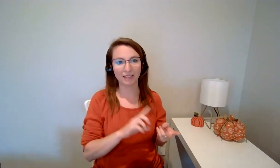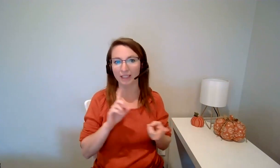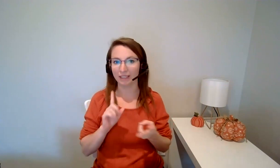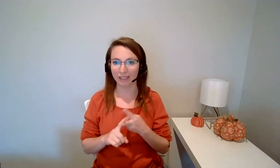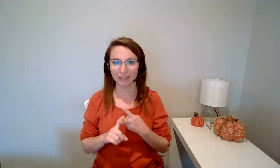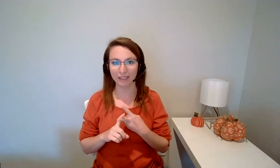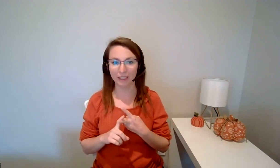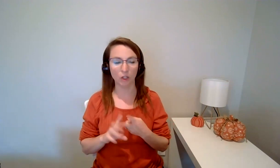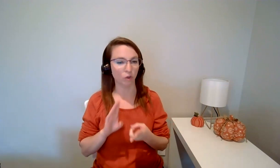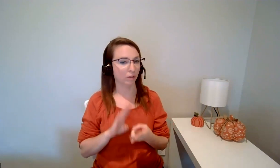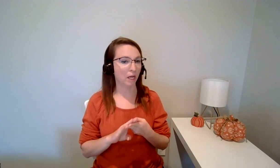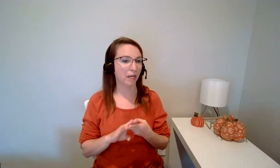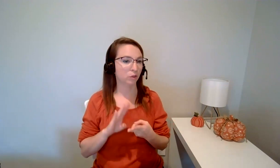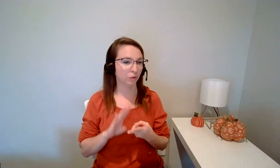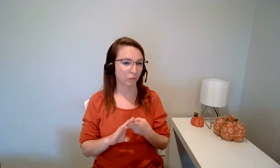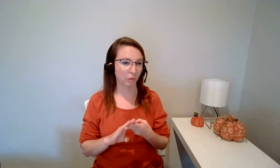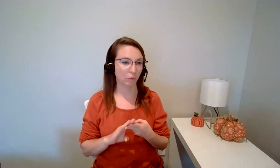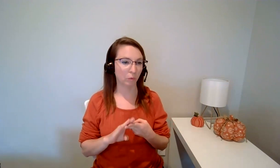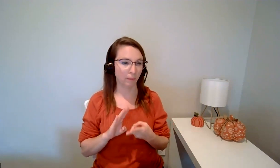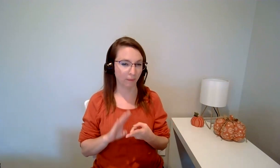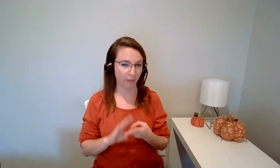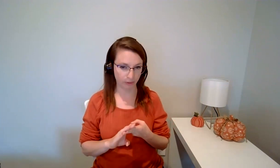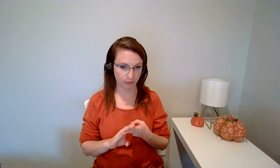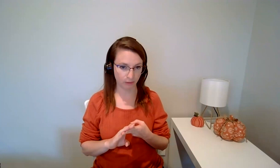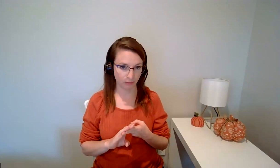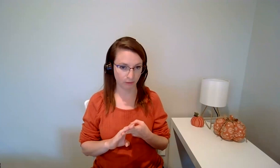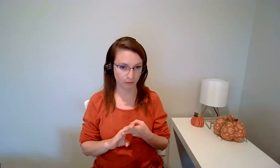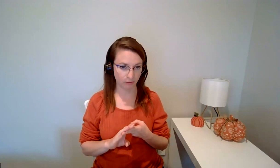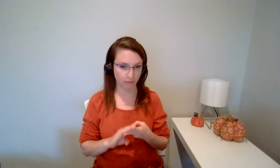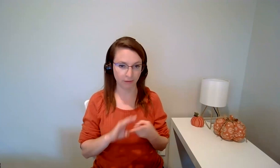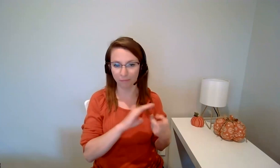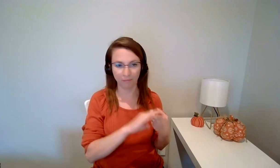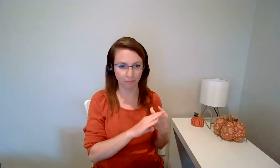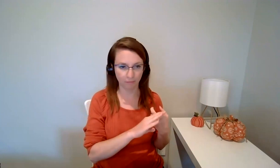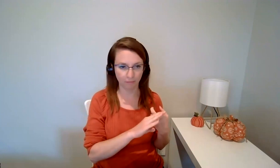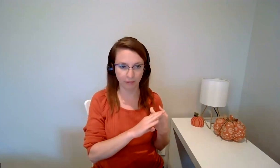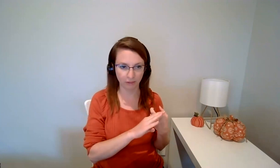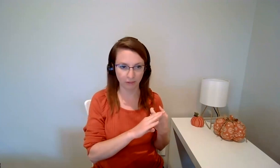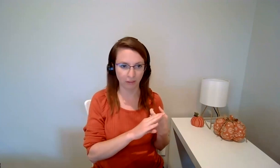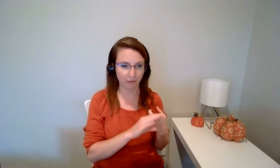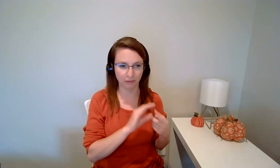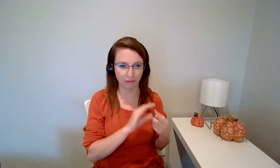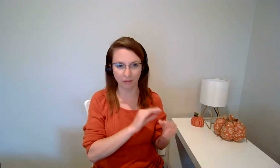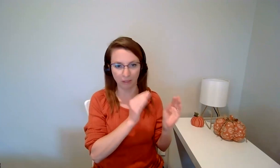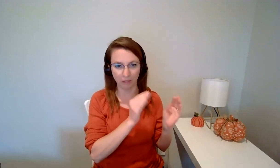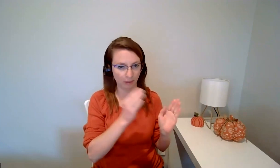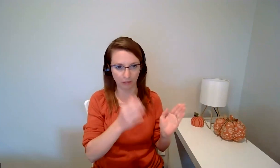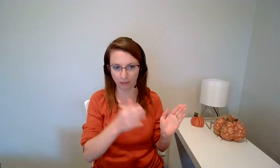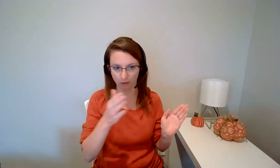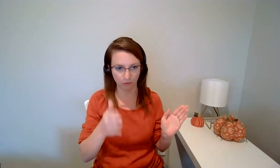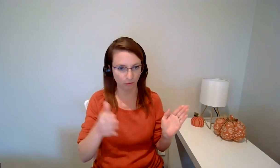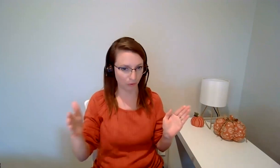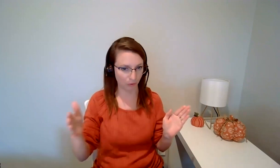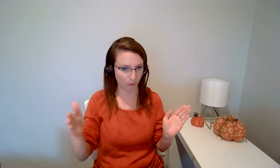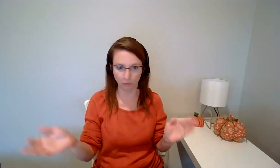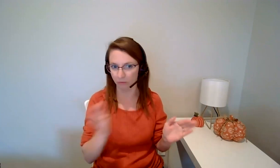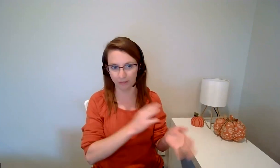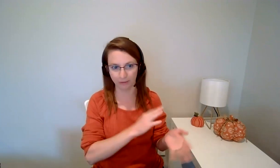PSE and SEE are not true languages because Pidgin Sign Language does not follow any grammar rules. It's